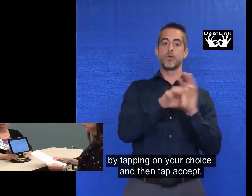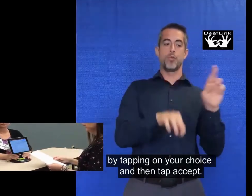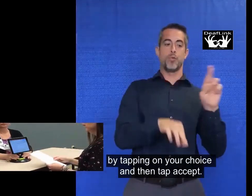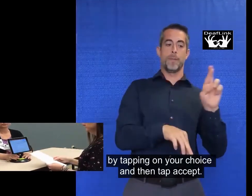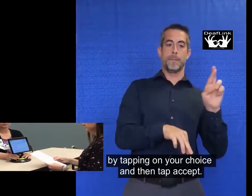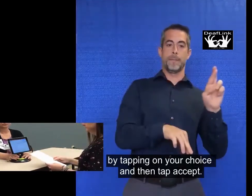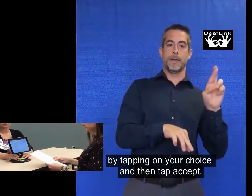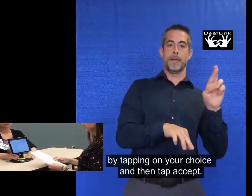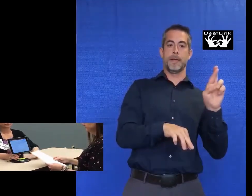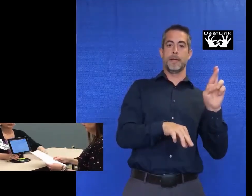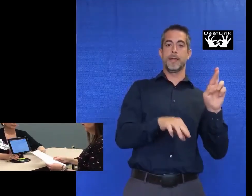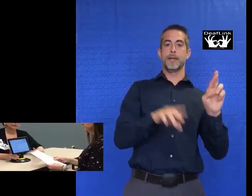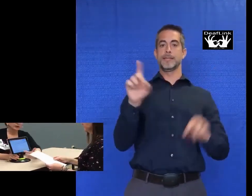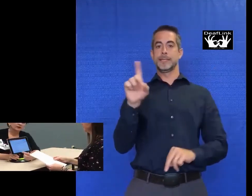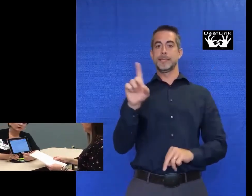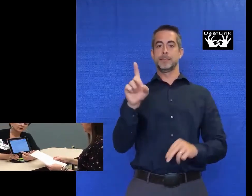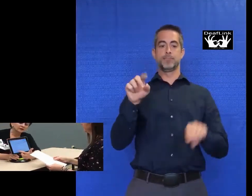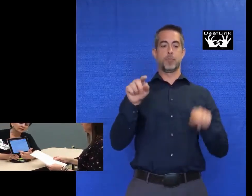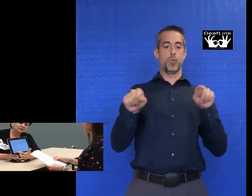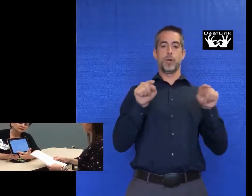then tap Accept.